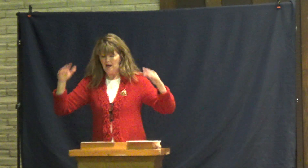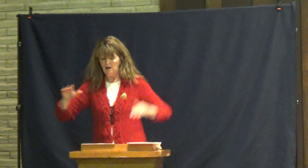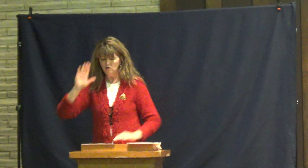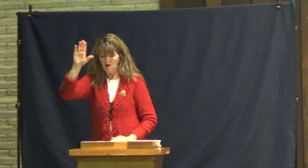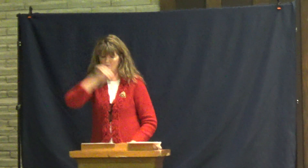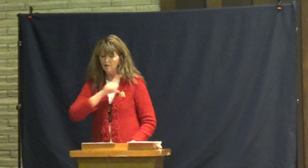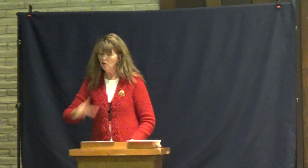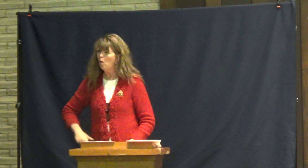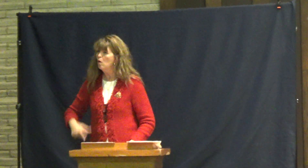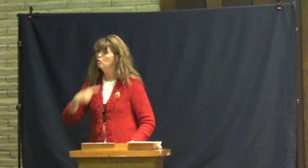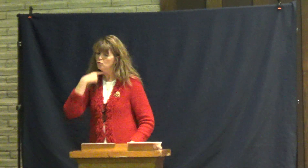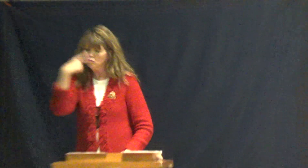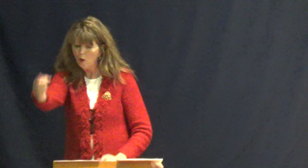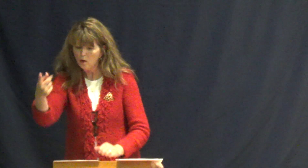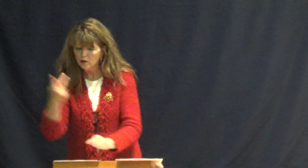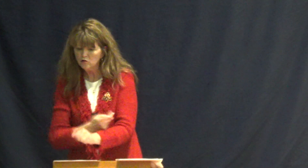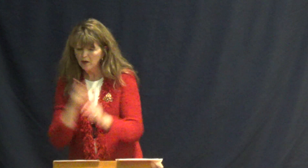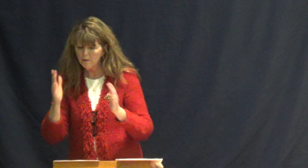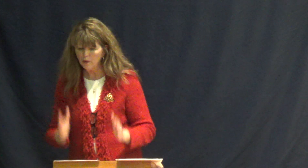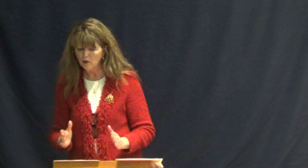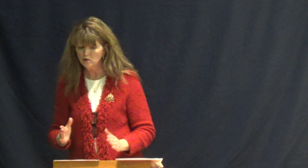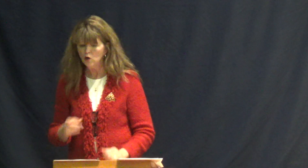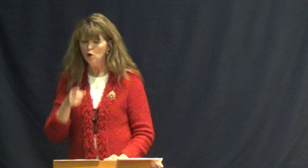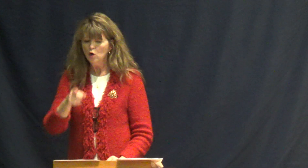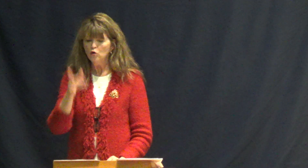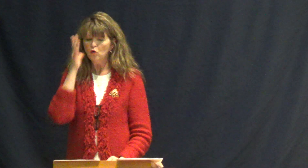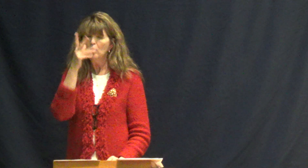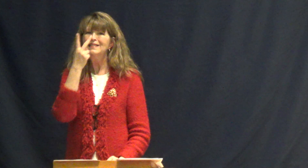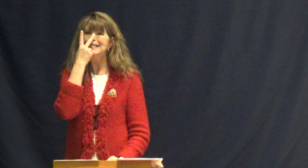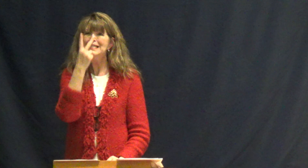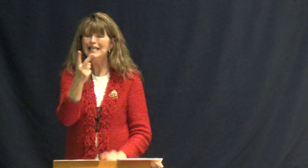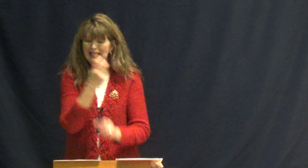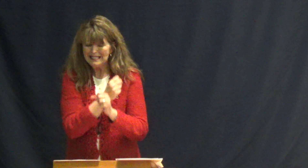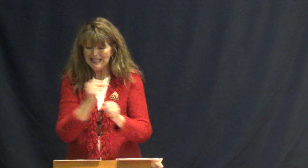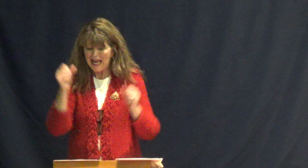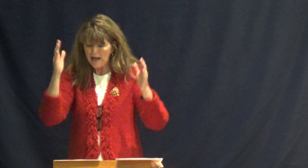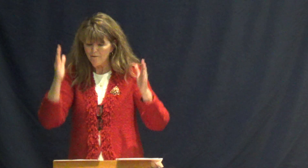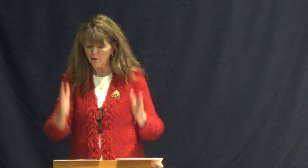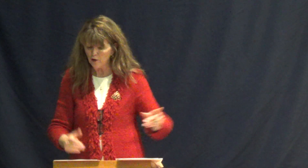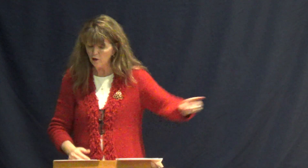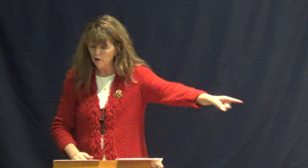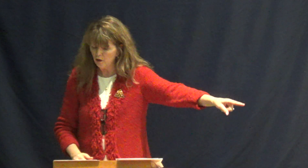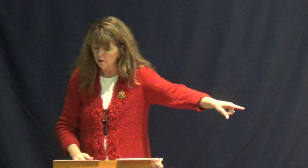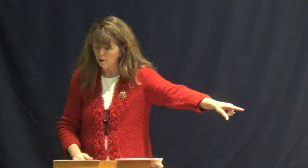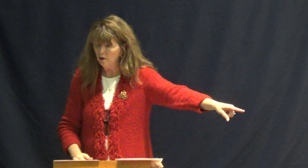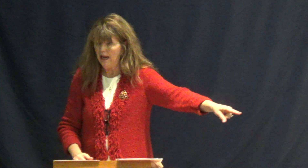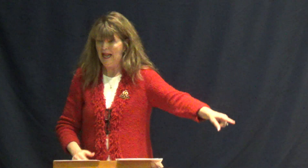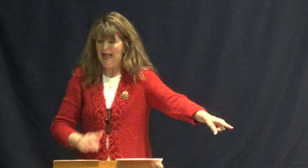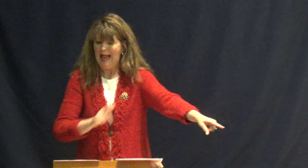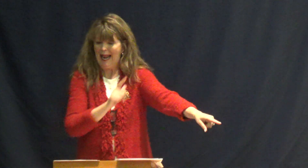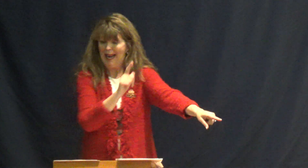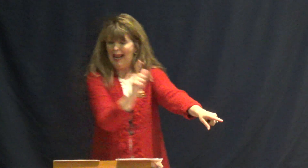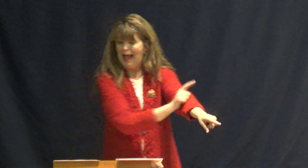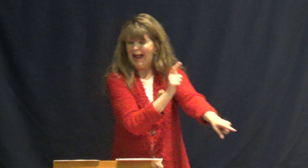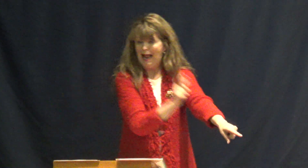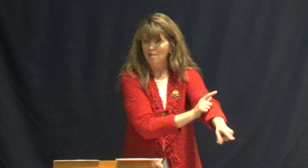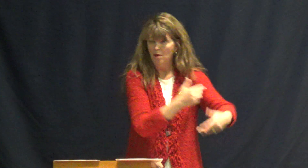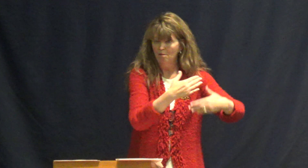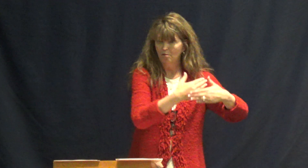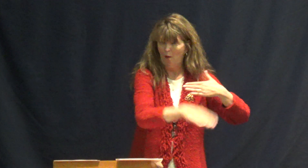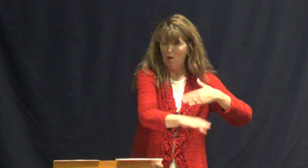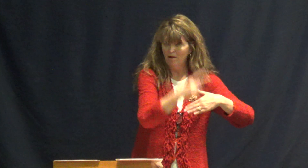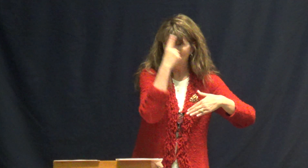they said that another sign that the angel told the shepherds was that they would see the Savior,